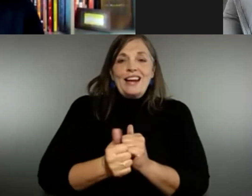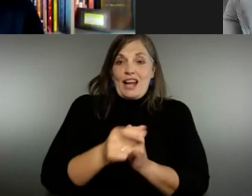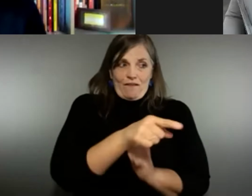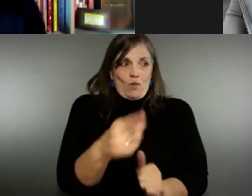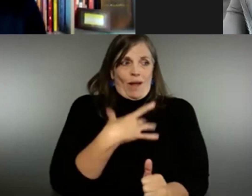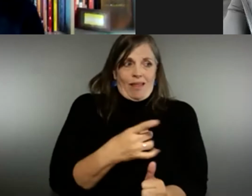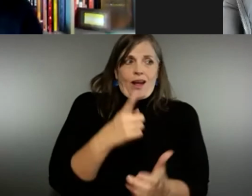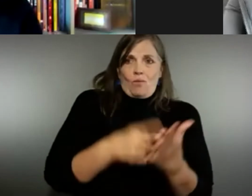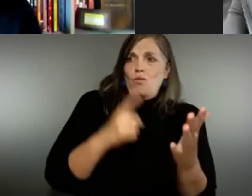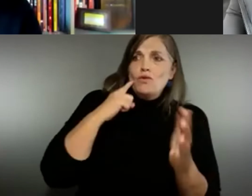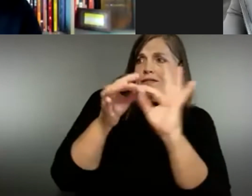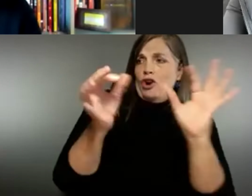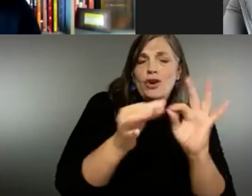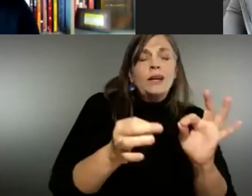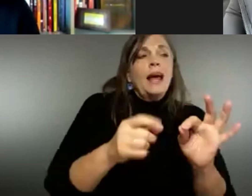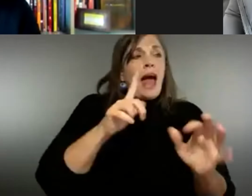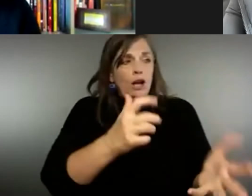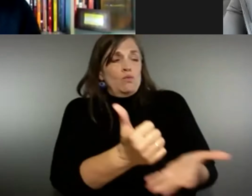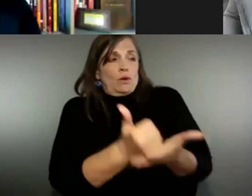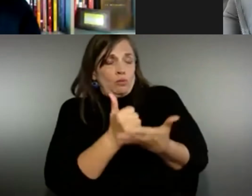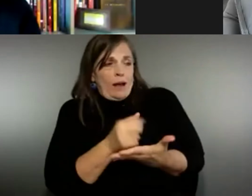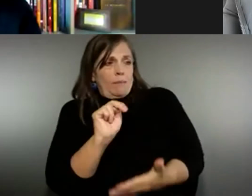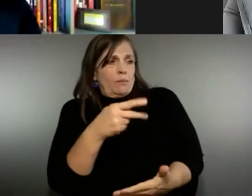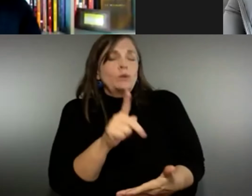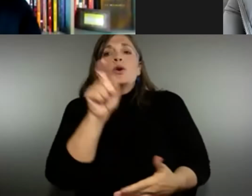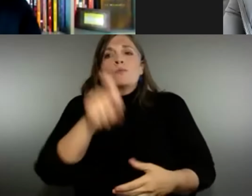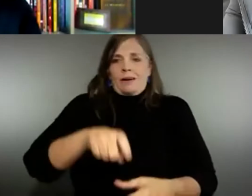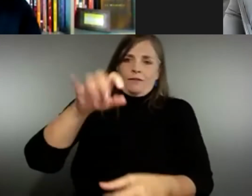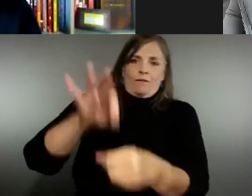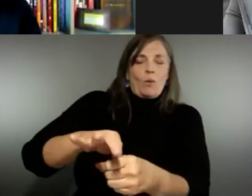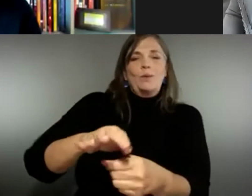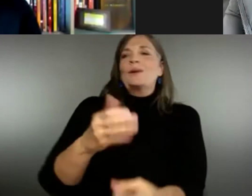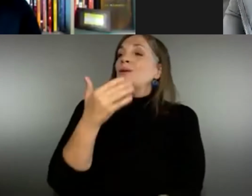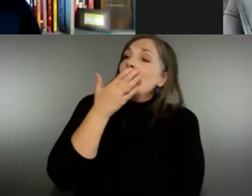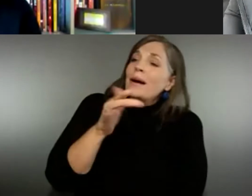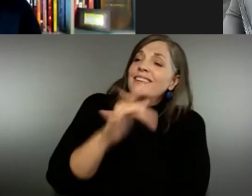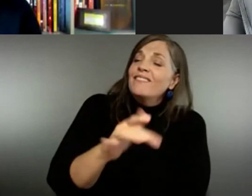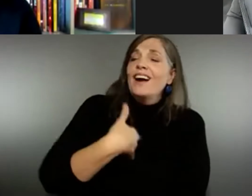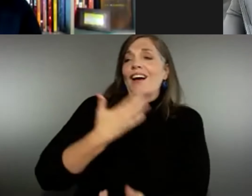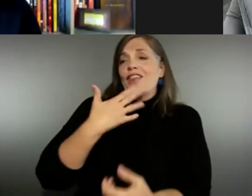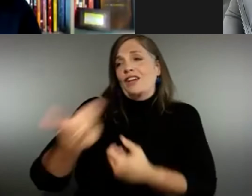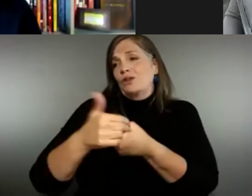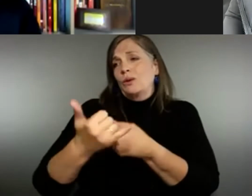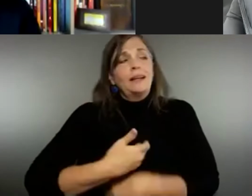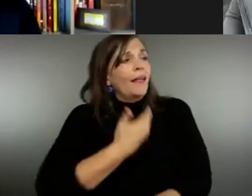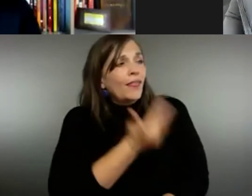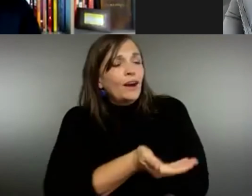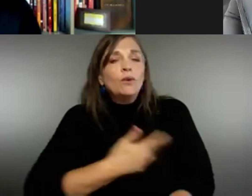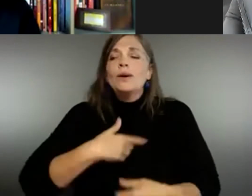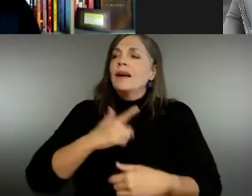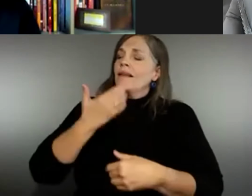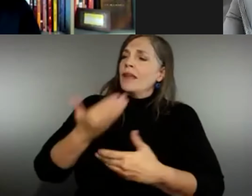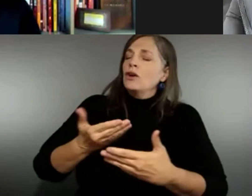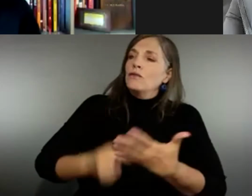organizations then you actually have to vote so best of luck um thank you for joining us today and prioritizing